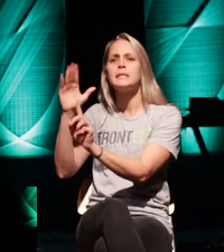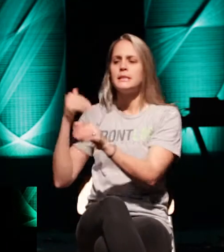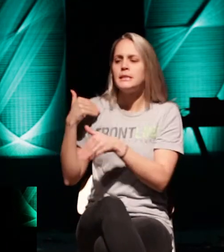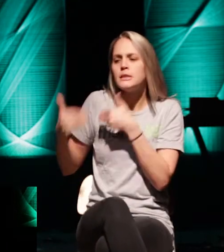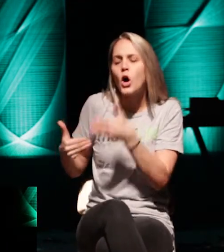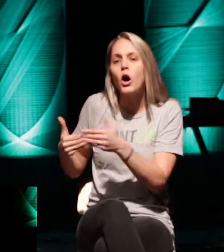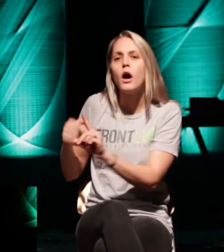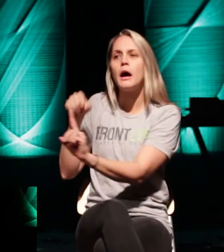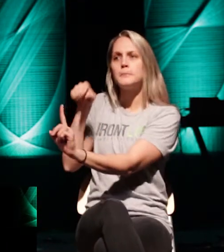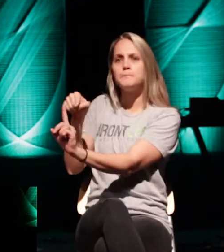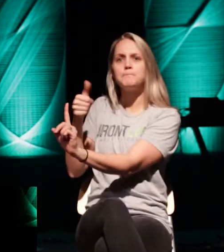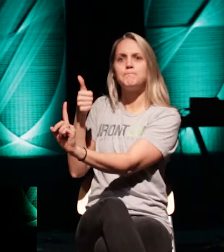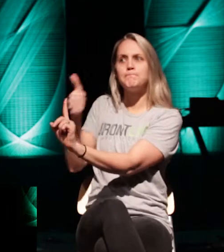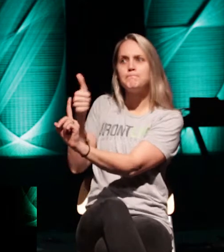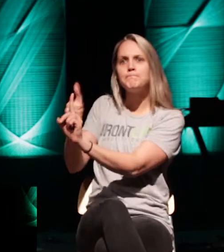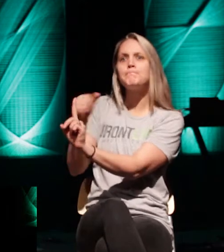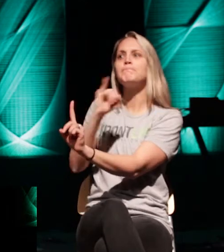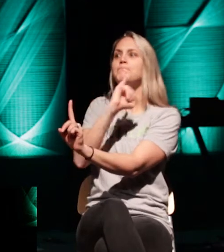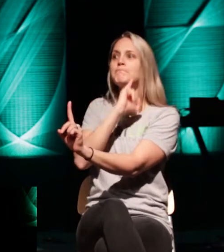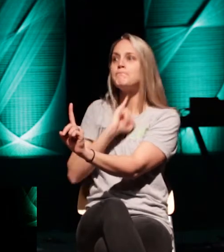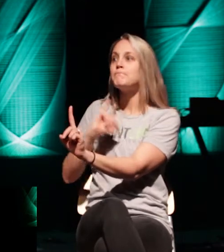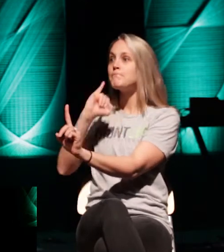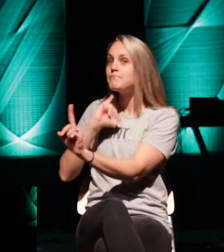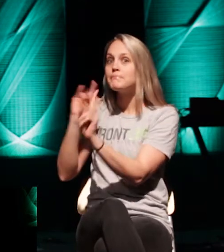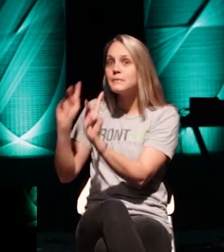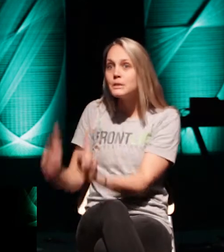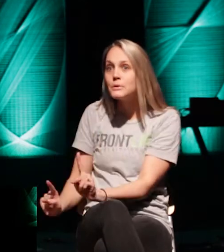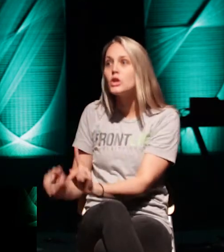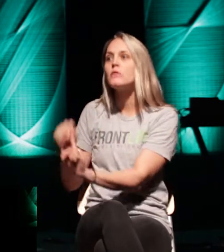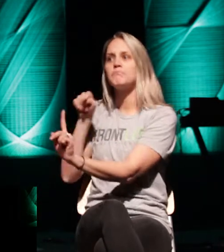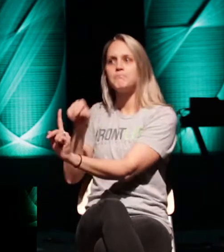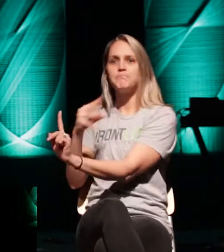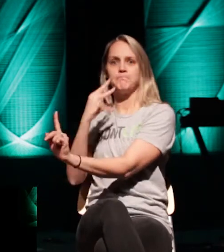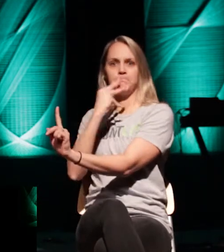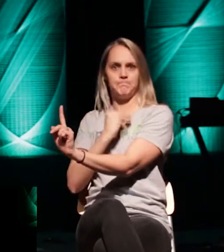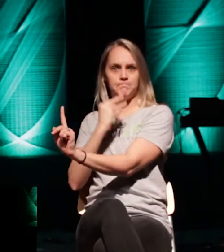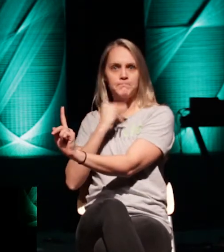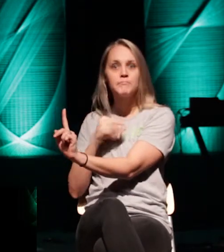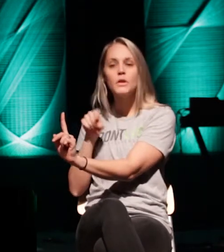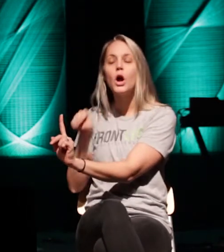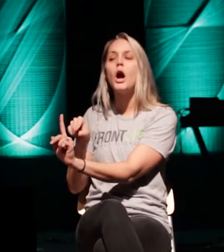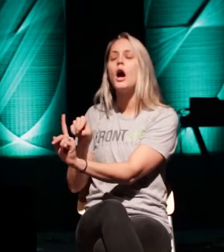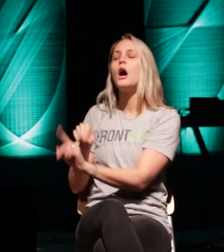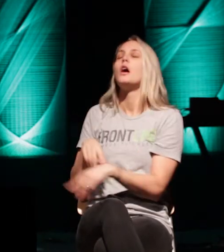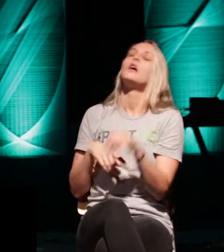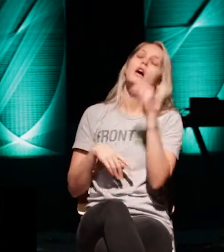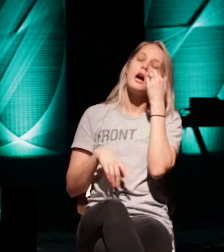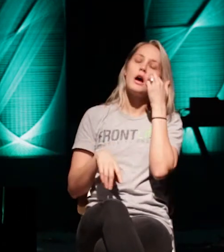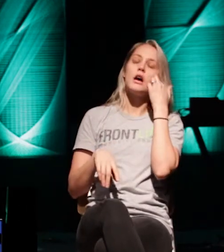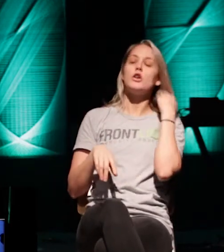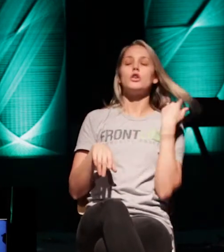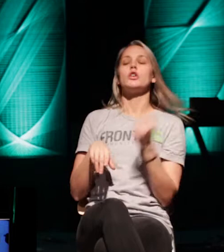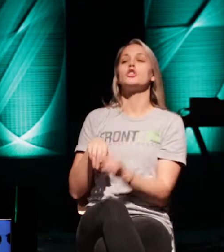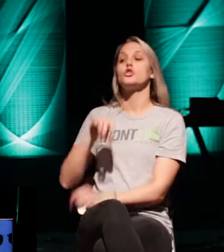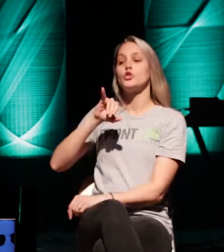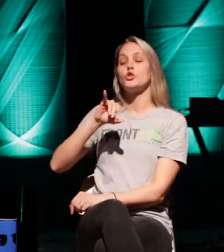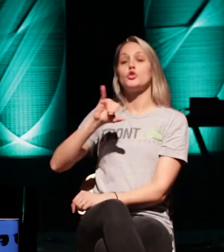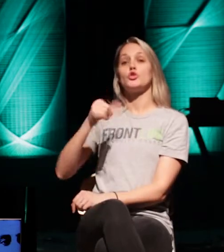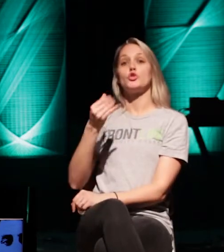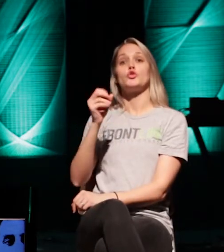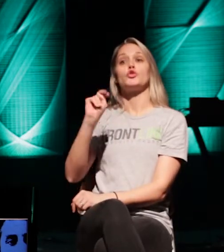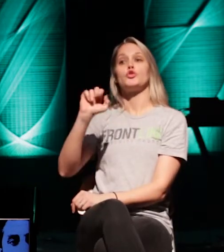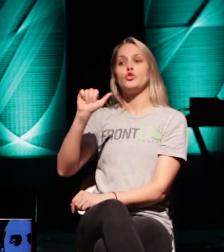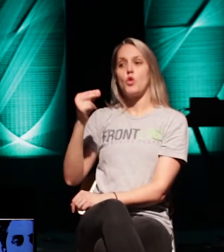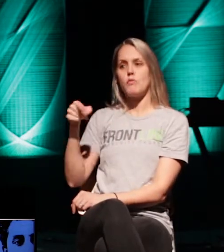Israelite. Jonah comes from Israel. He's a Hebrew. He's an Israelite. And so Jonah is part of the Israelites, and the